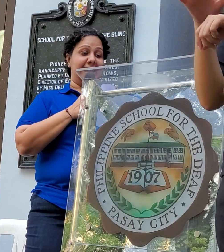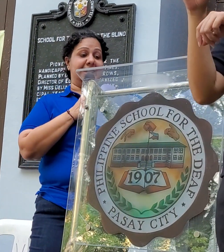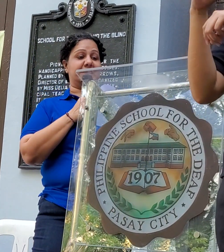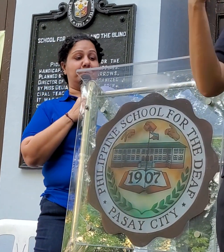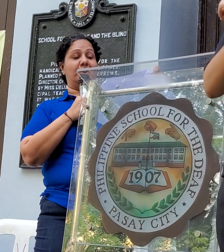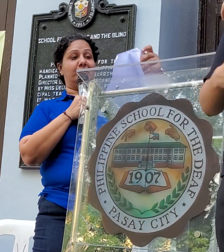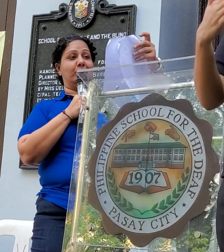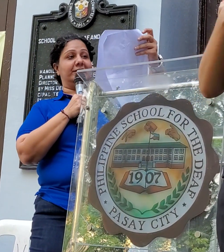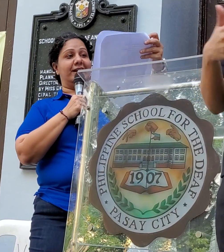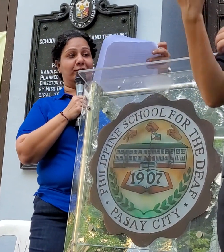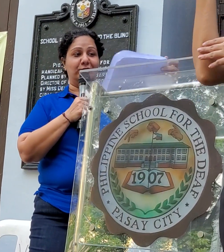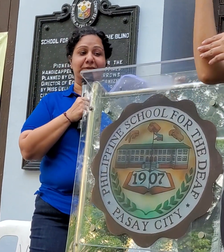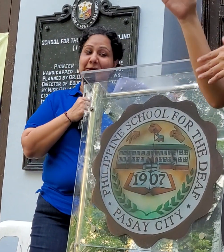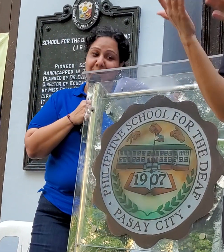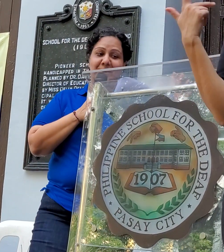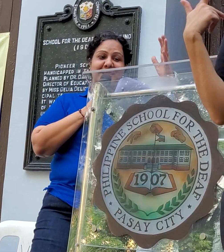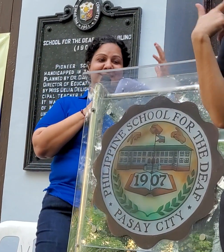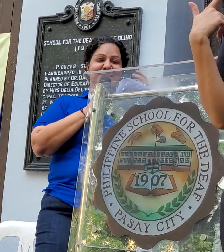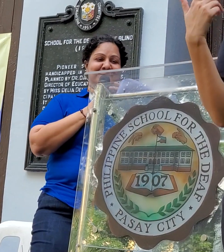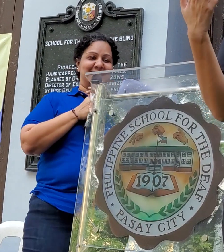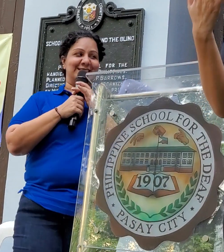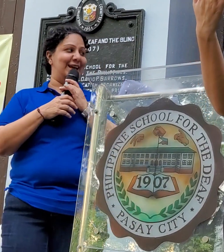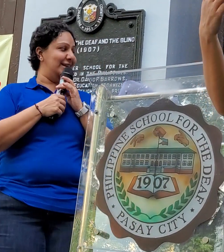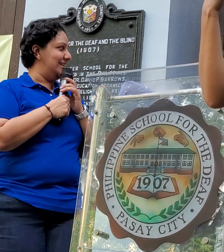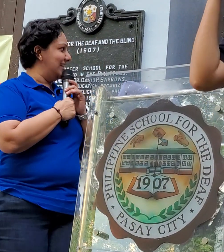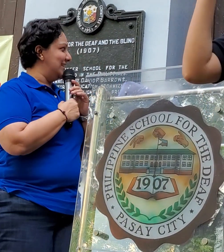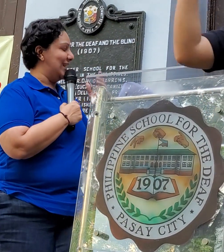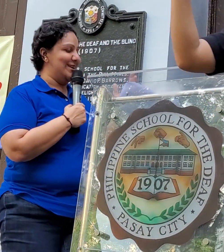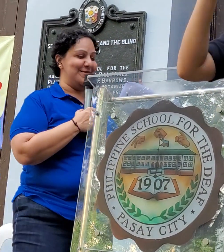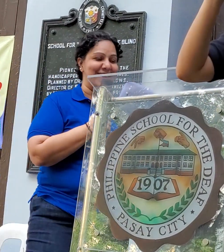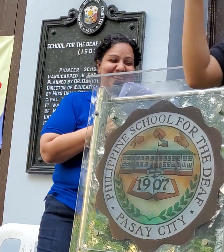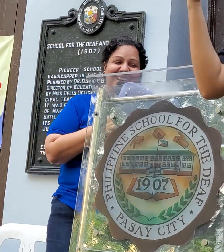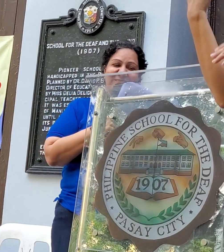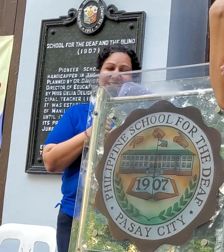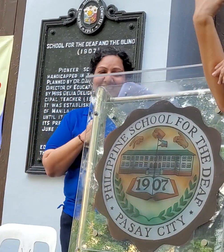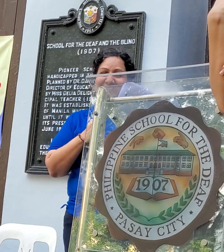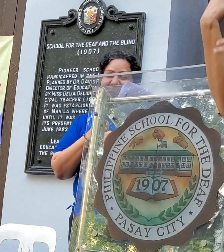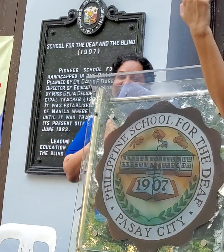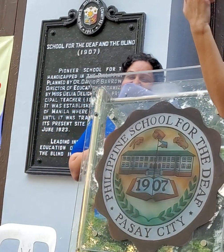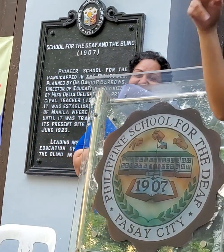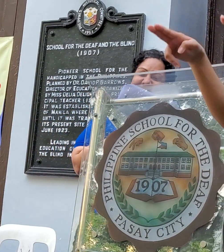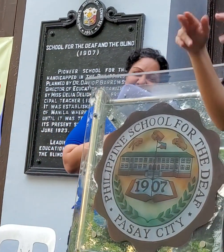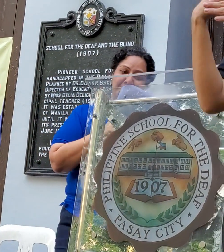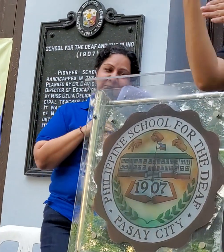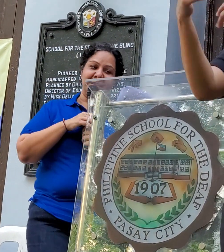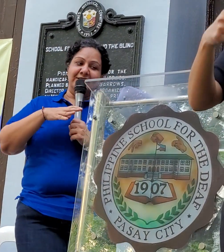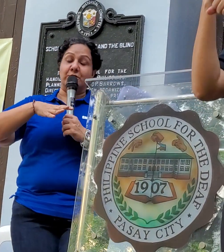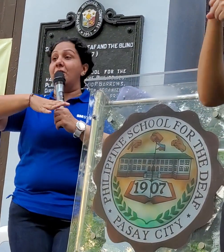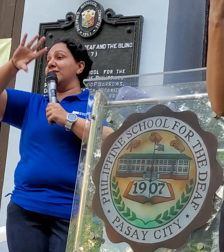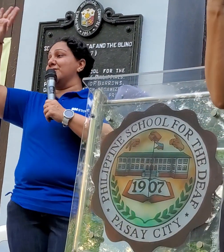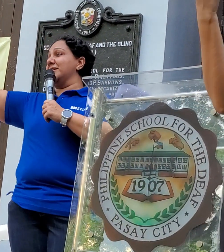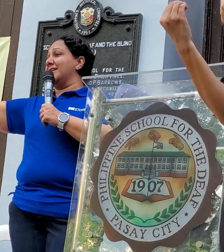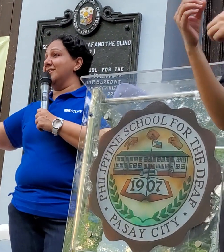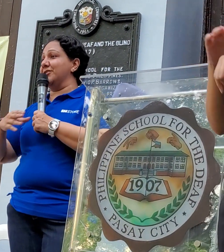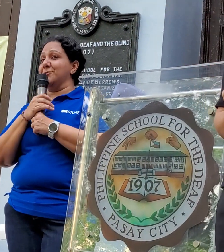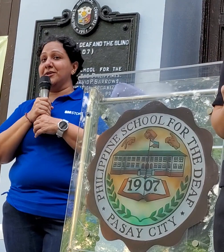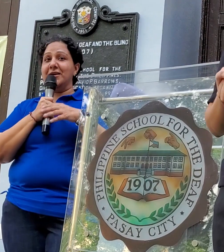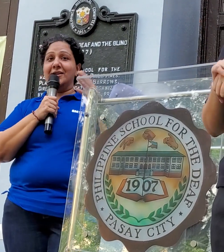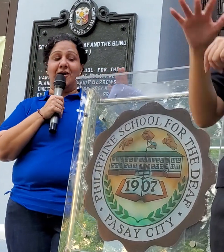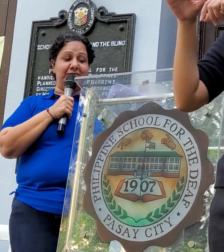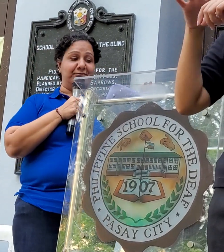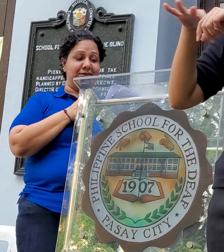kung may Guinness Book of World Record doon, pero sana hindi natin na-claim eh. Pwede natin gawin next year, Aris. So all over the